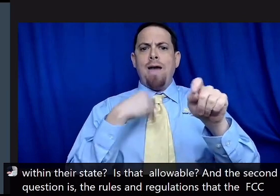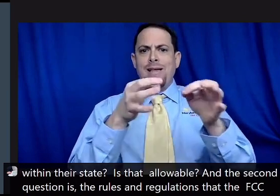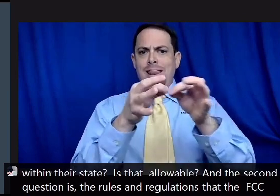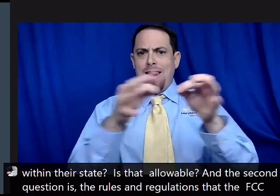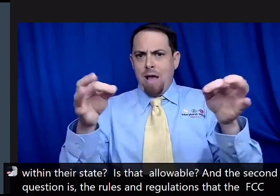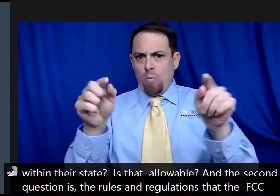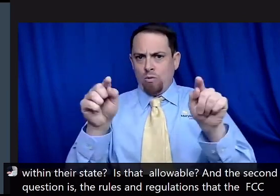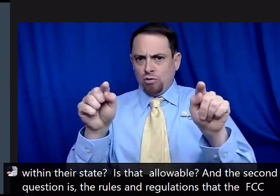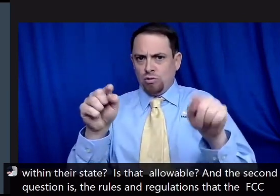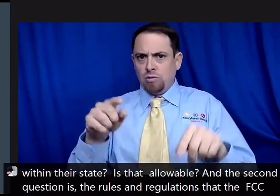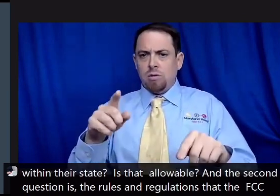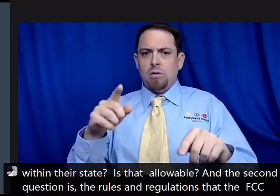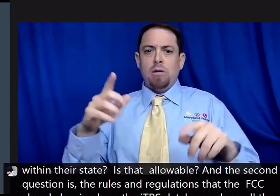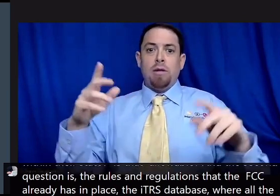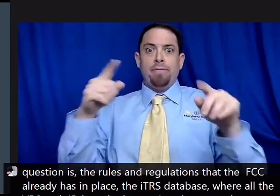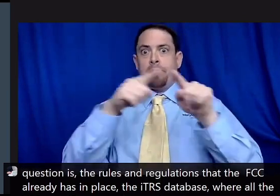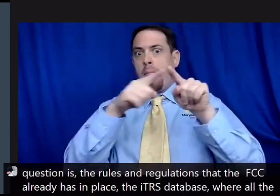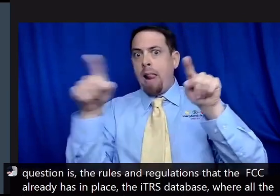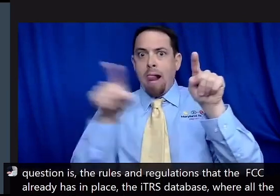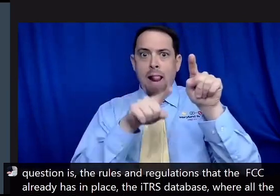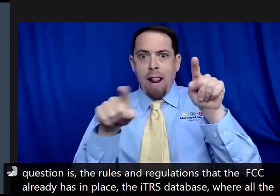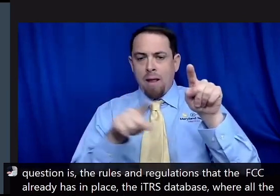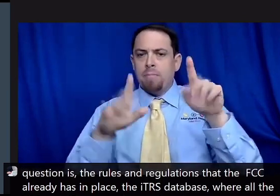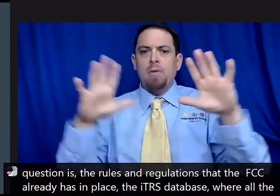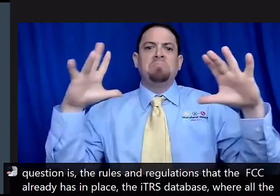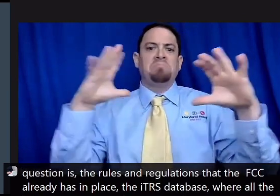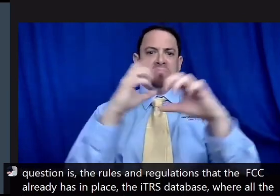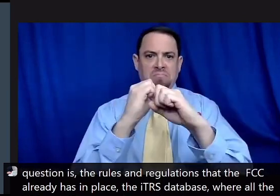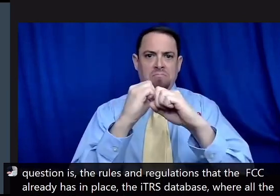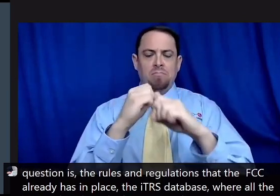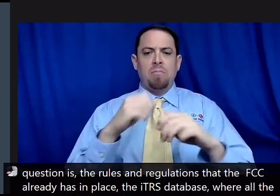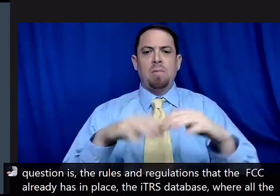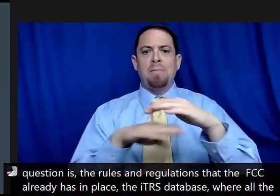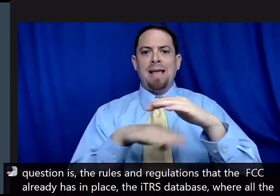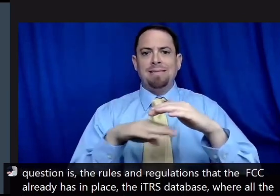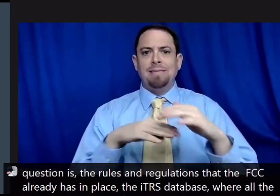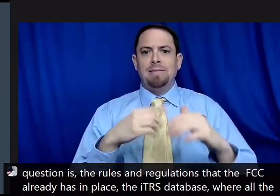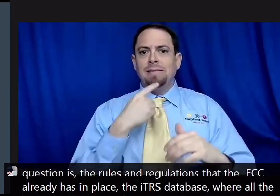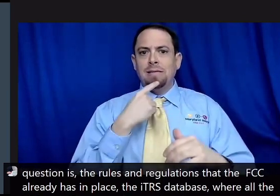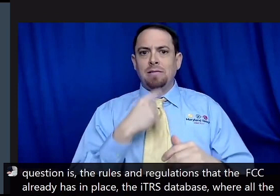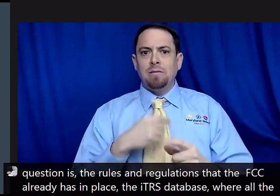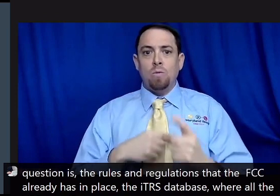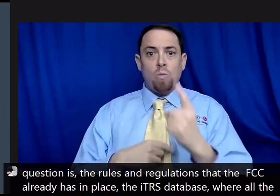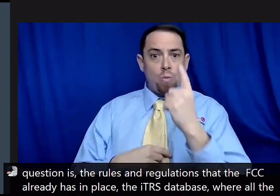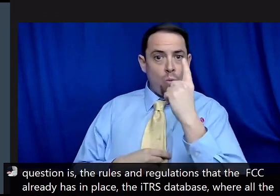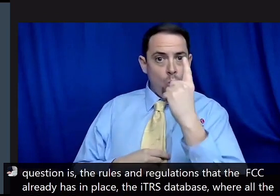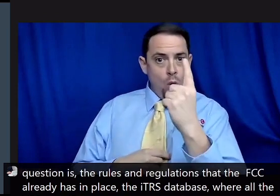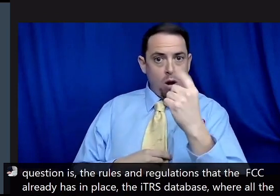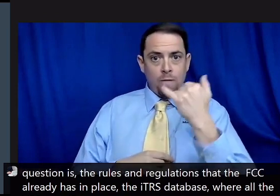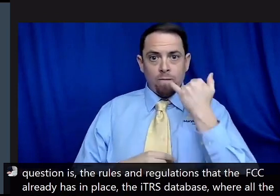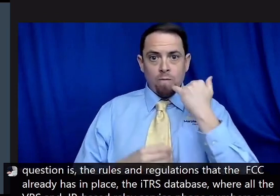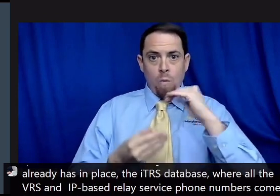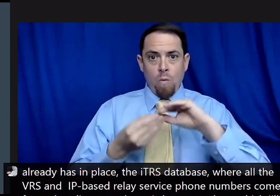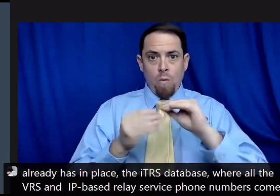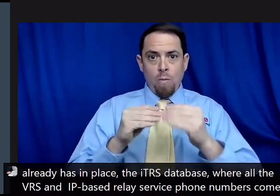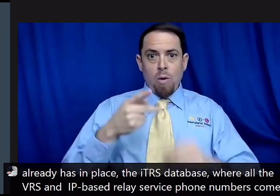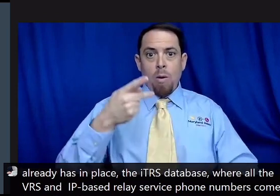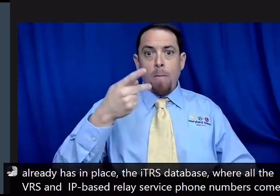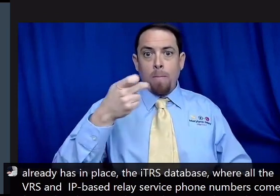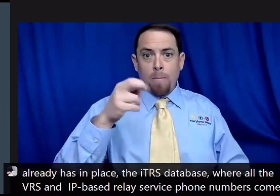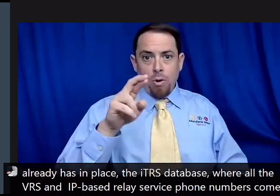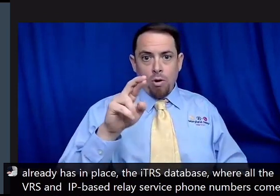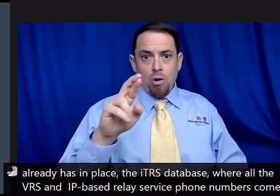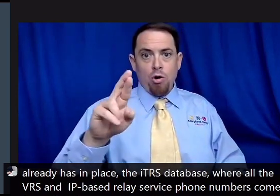directory, there is language there, which I'll just summarize. Basically what it states